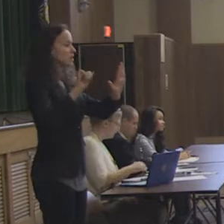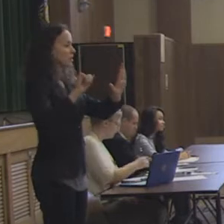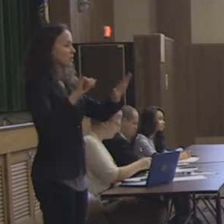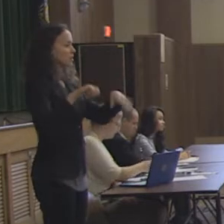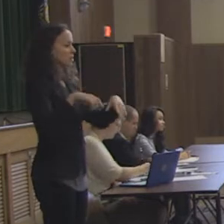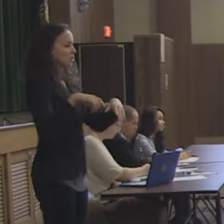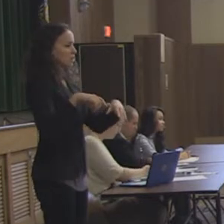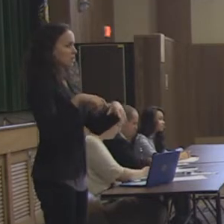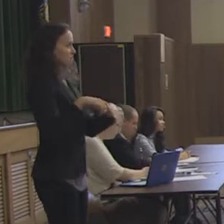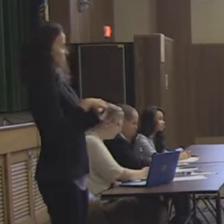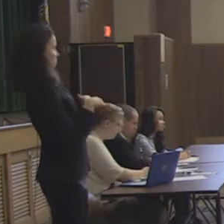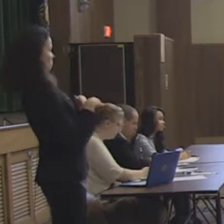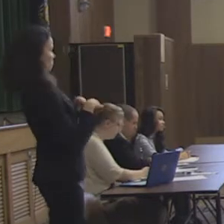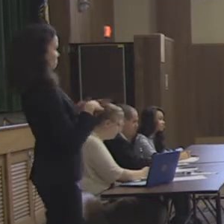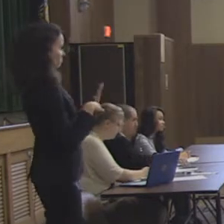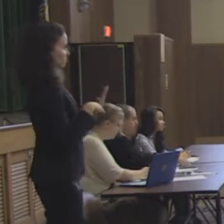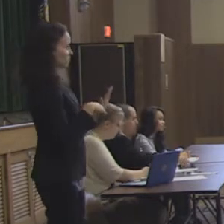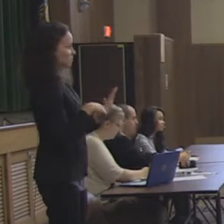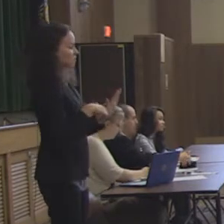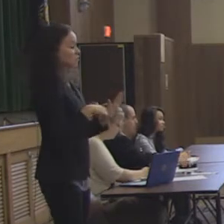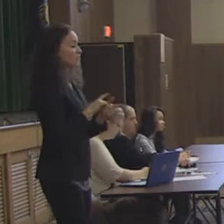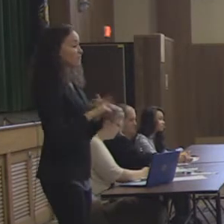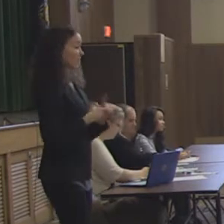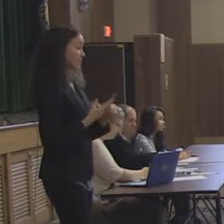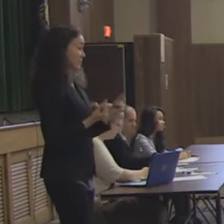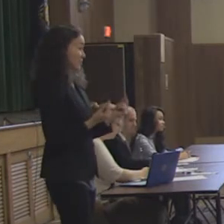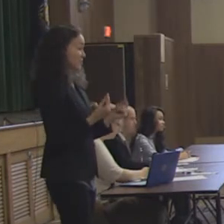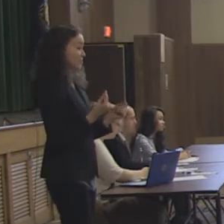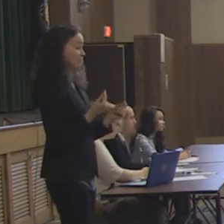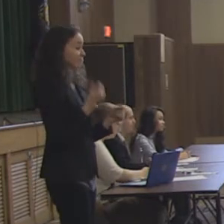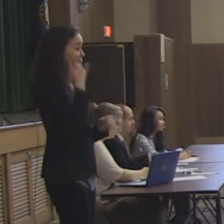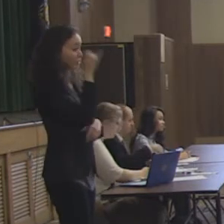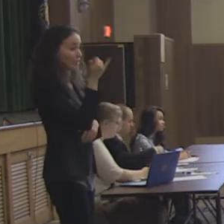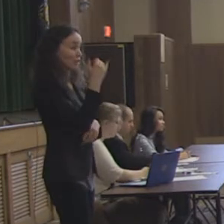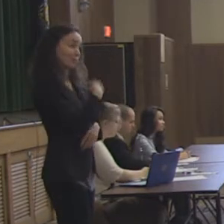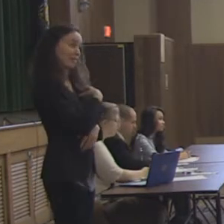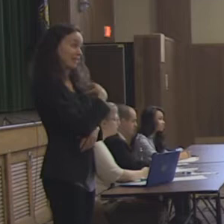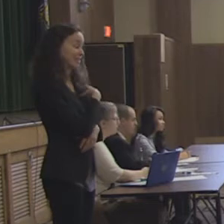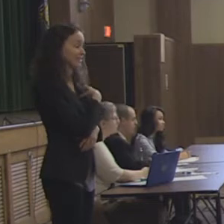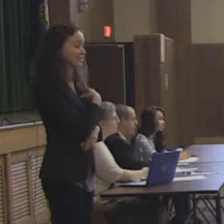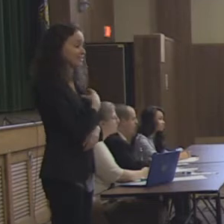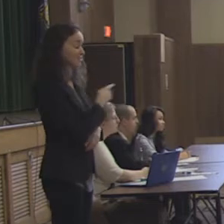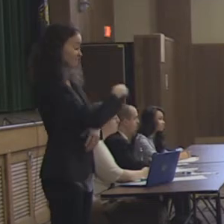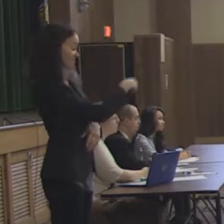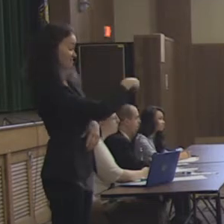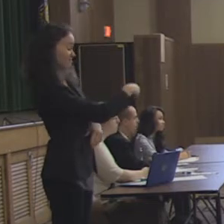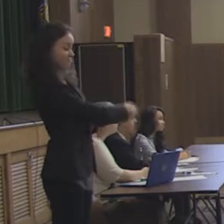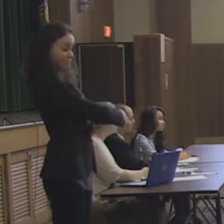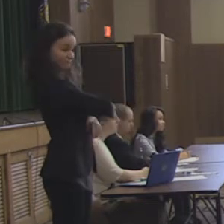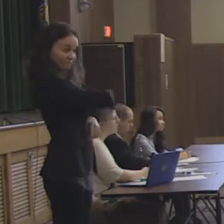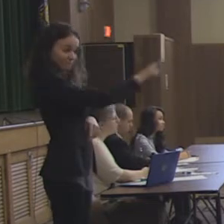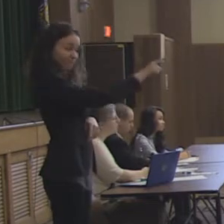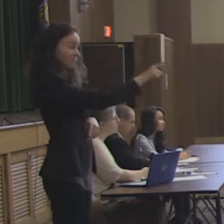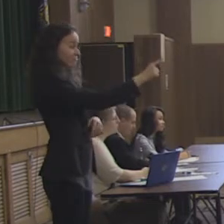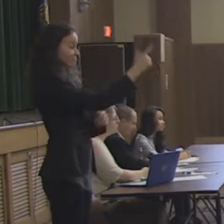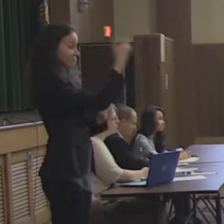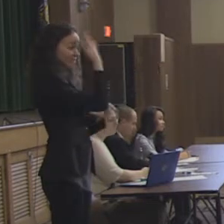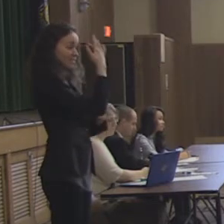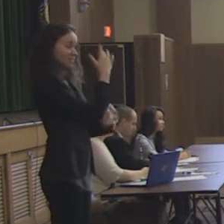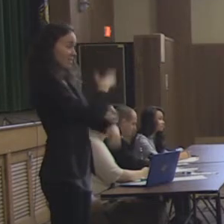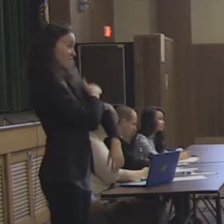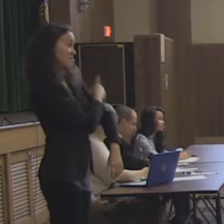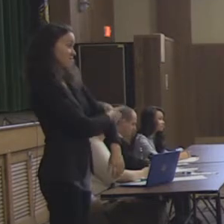the door and tearing it down. And so the friend called the police and told him that he needed to be put in the mental, back in the hospital where he had come